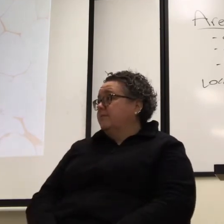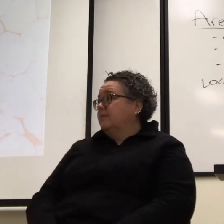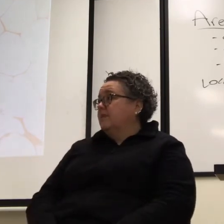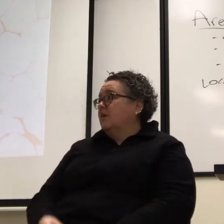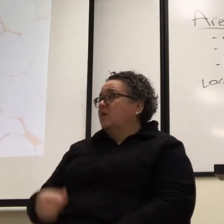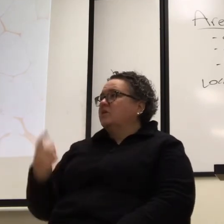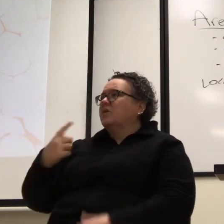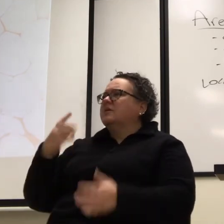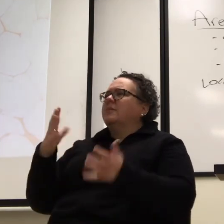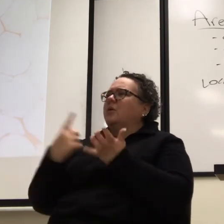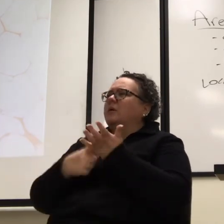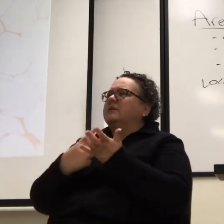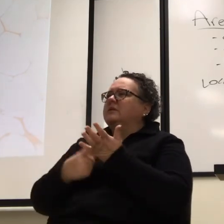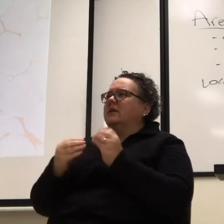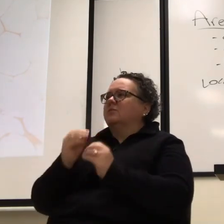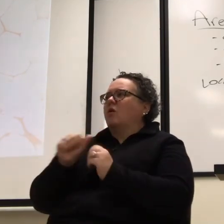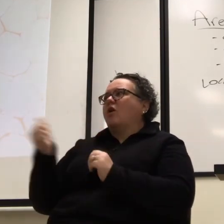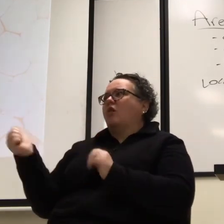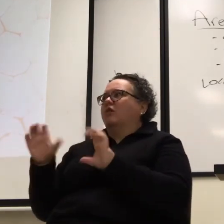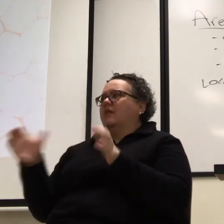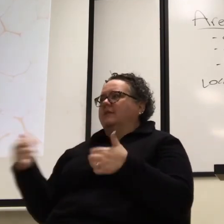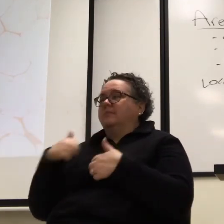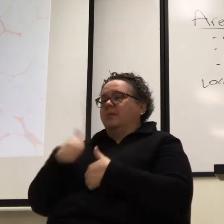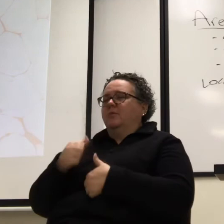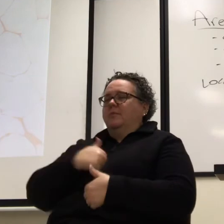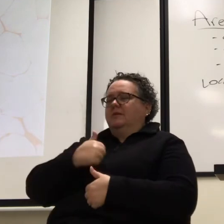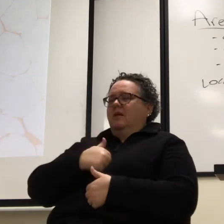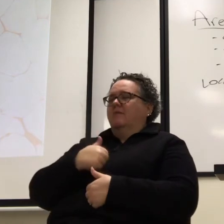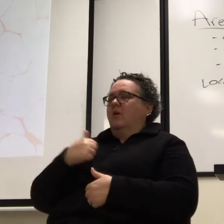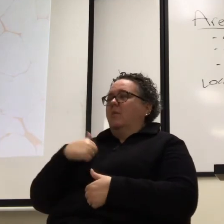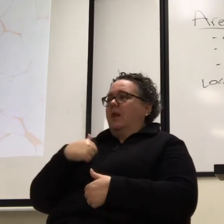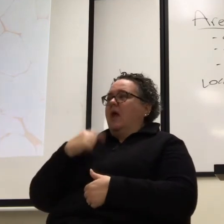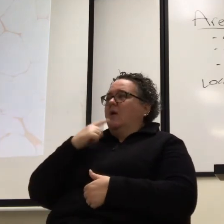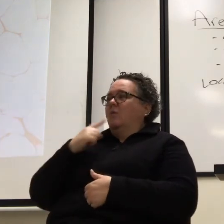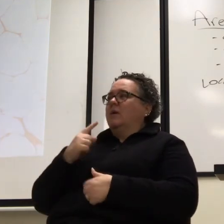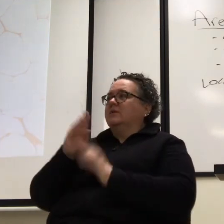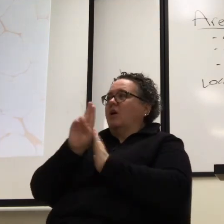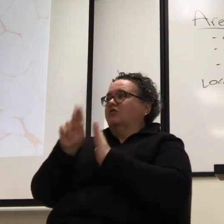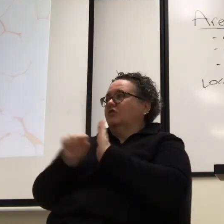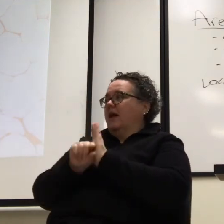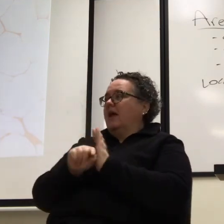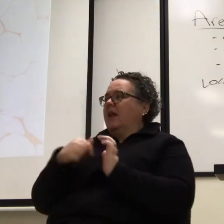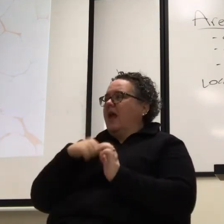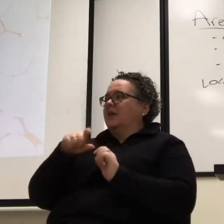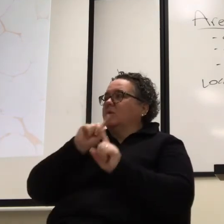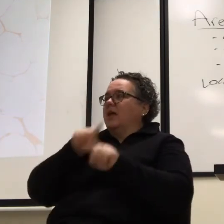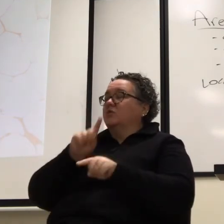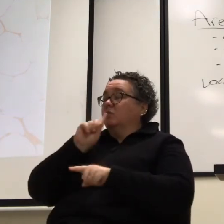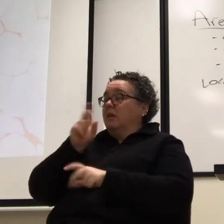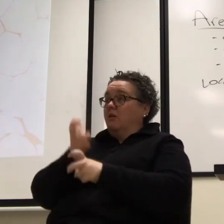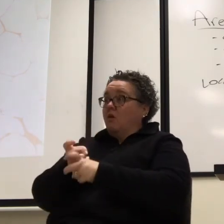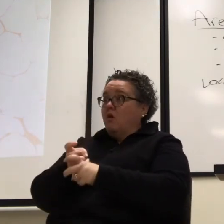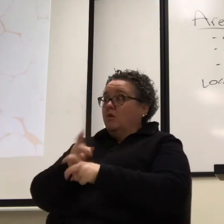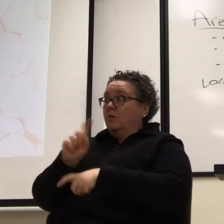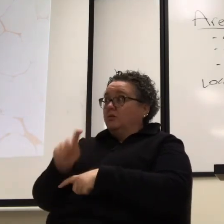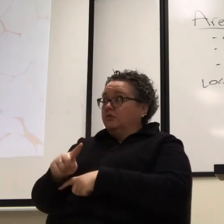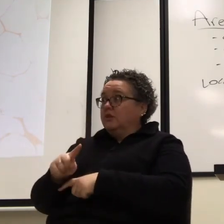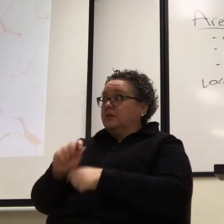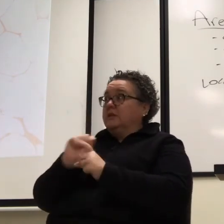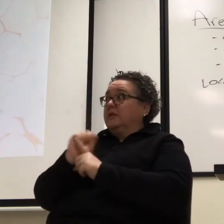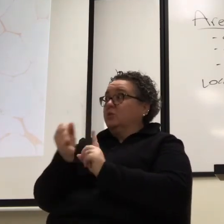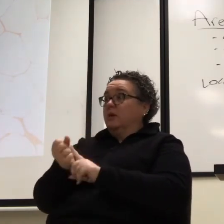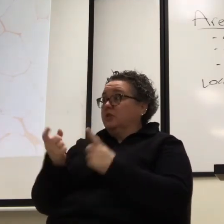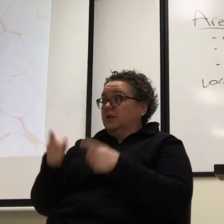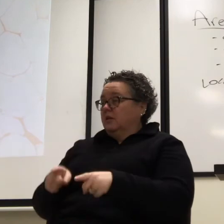talk about more in other classes. Like I remember when I was an undergrad, I had to answer this really hard question. The